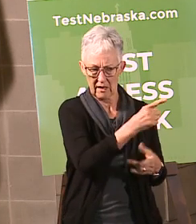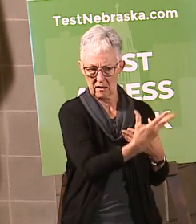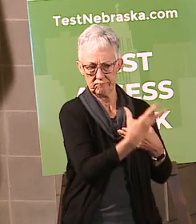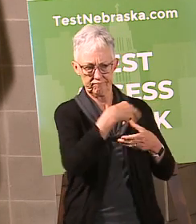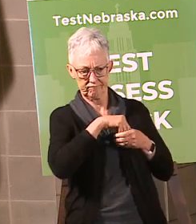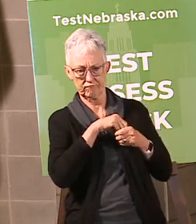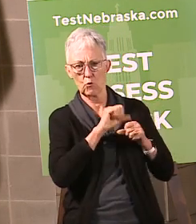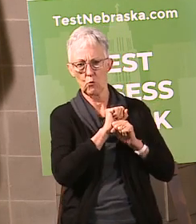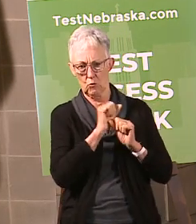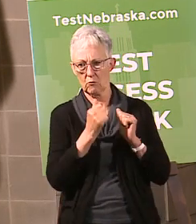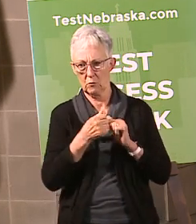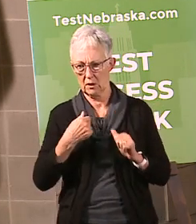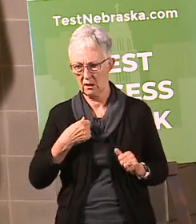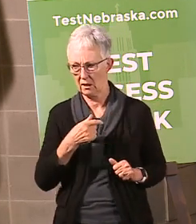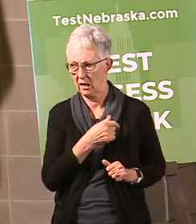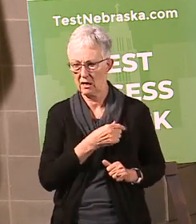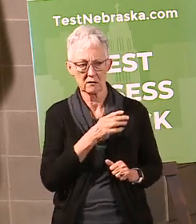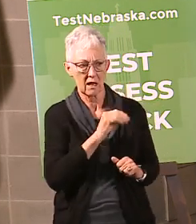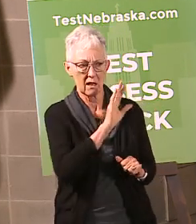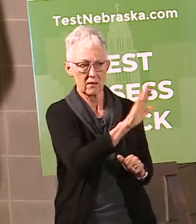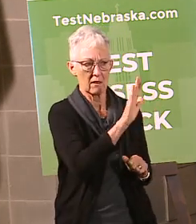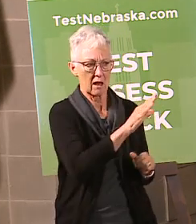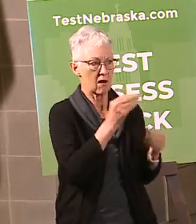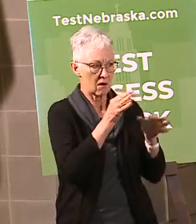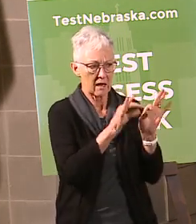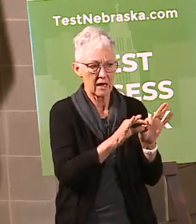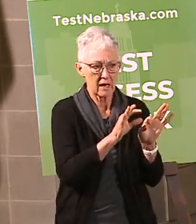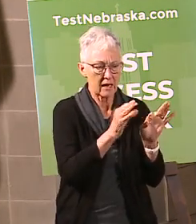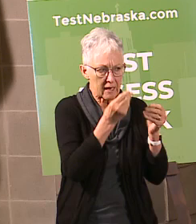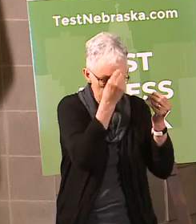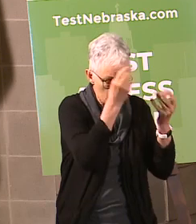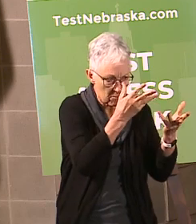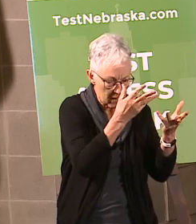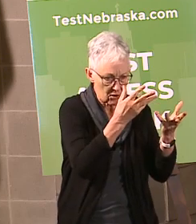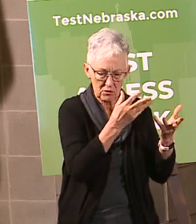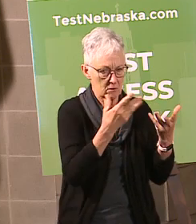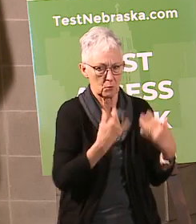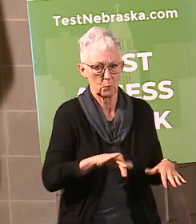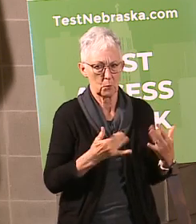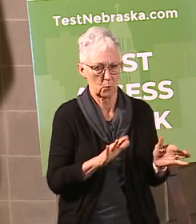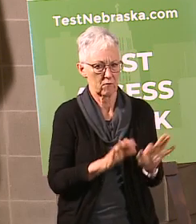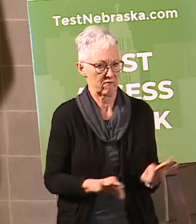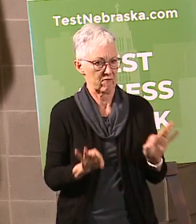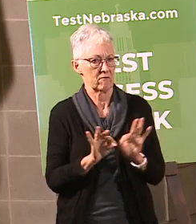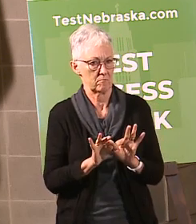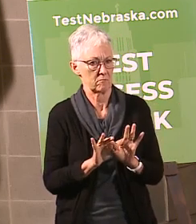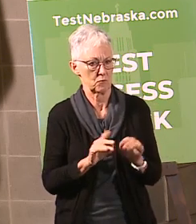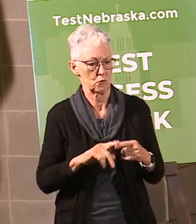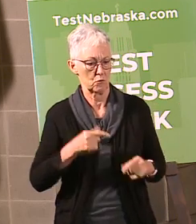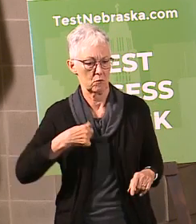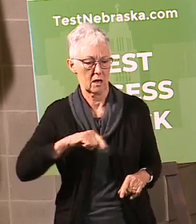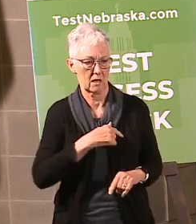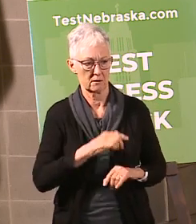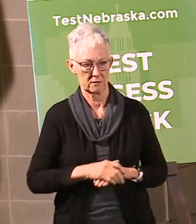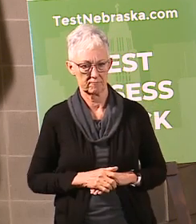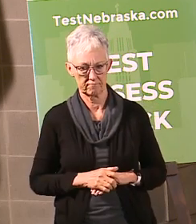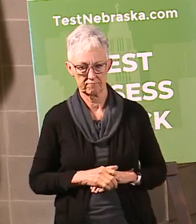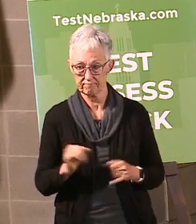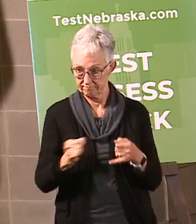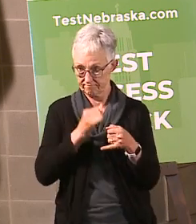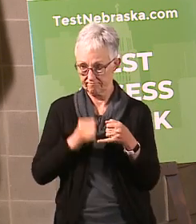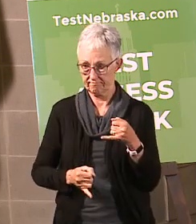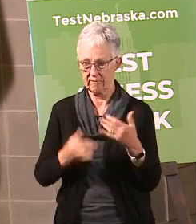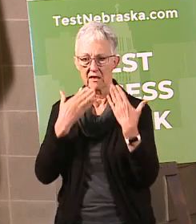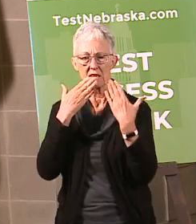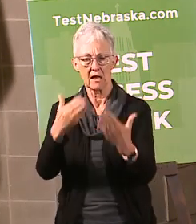and guidance in this emergency has just been invaluable. All right, and at the end, I just want to say thank you